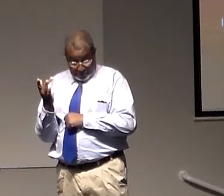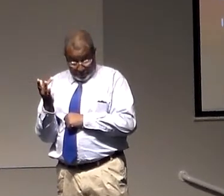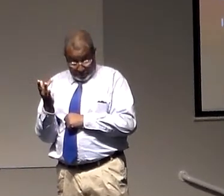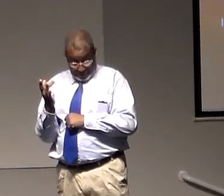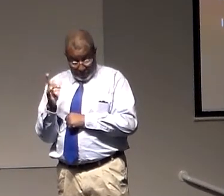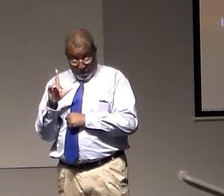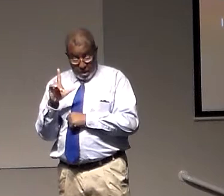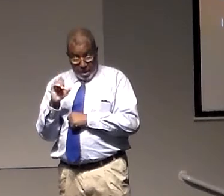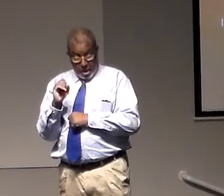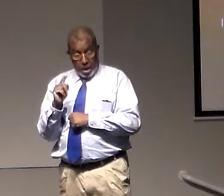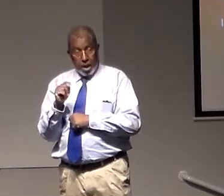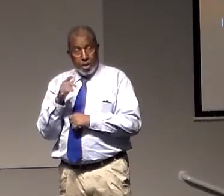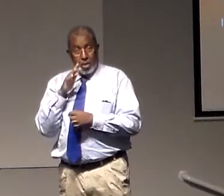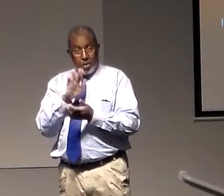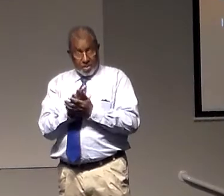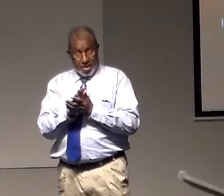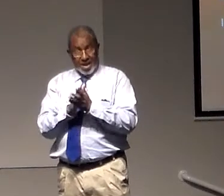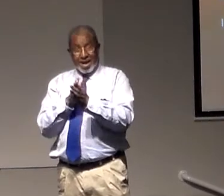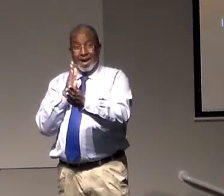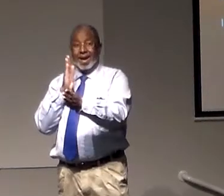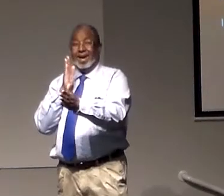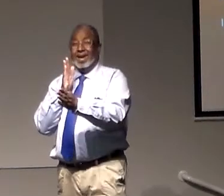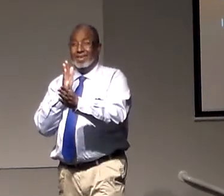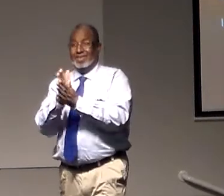She looked back.